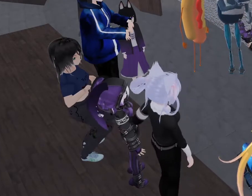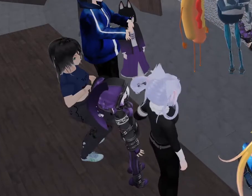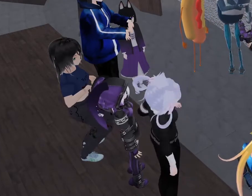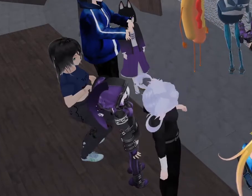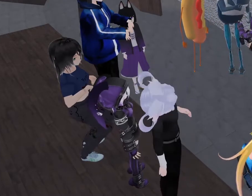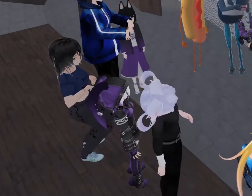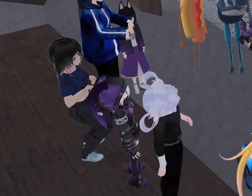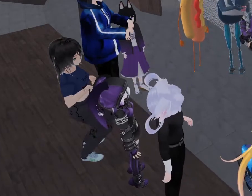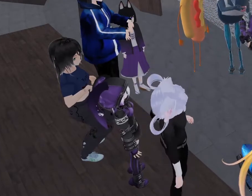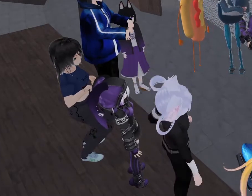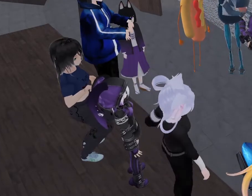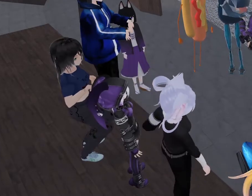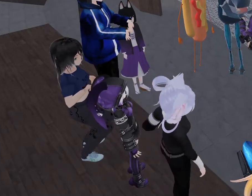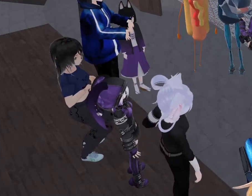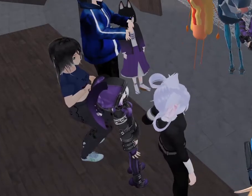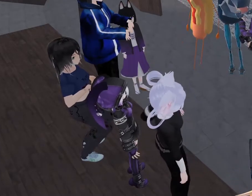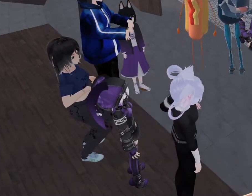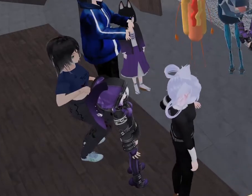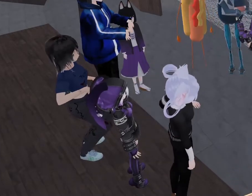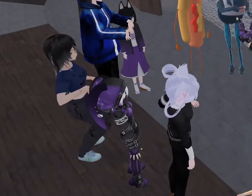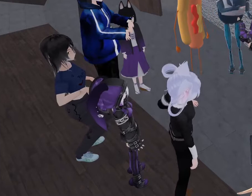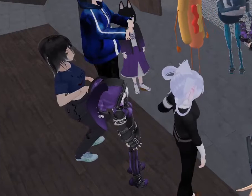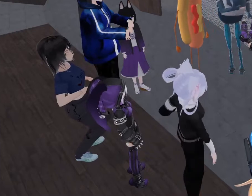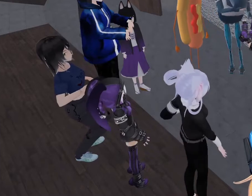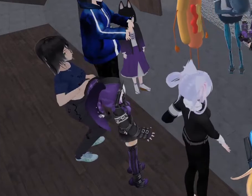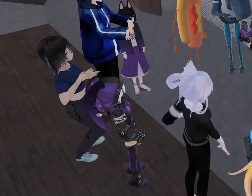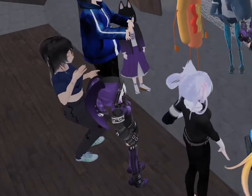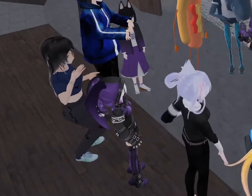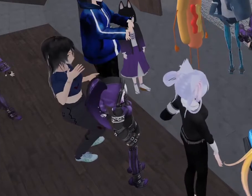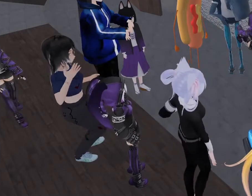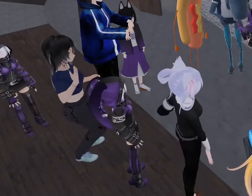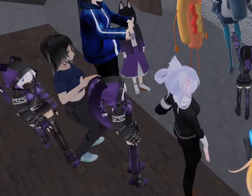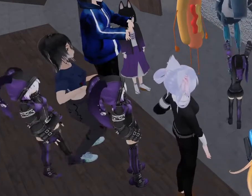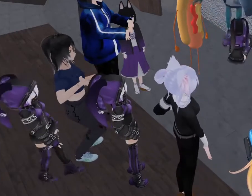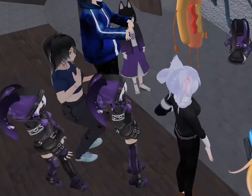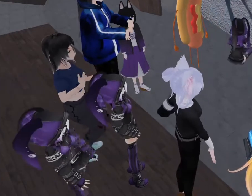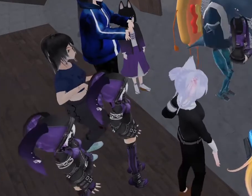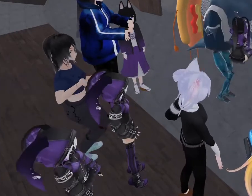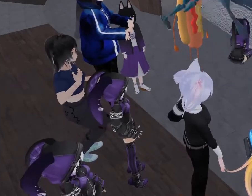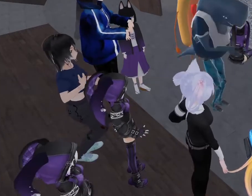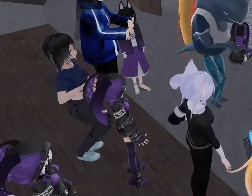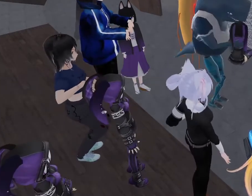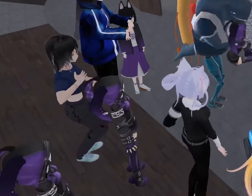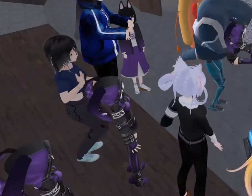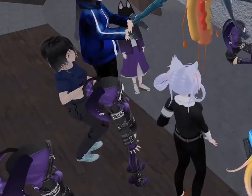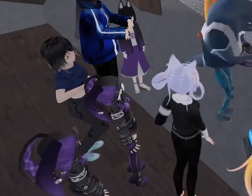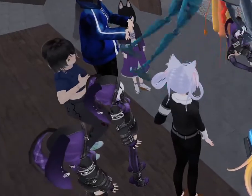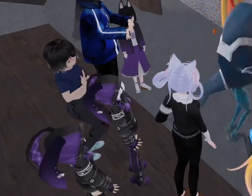running over a fish? right now. It's not live or anything. Oh god. Why? Yeah, so if you